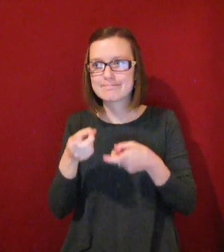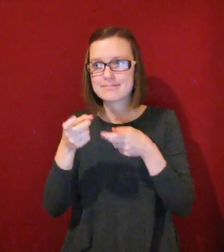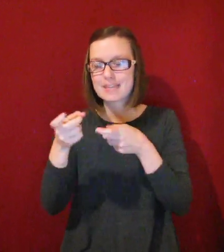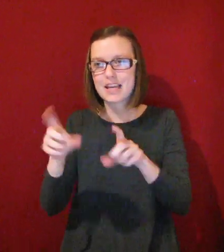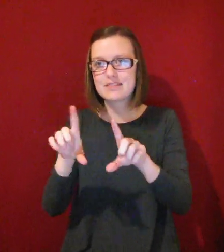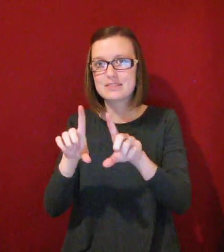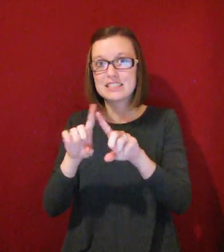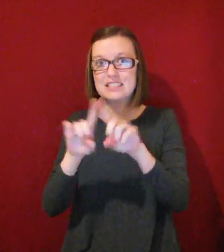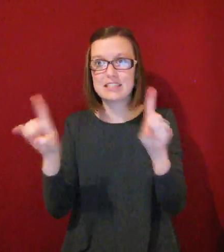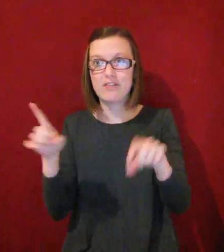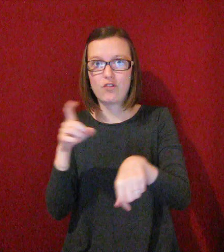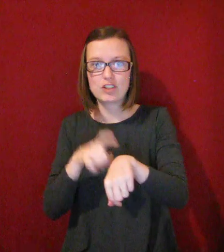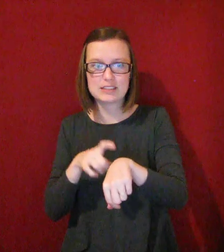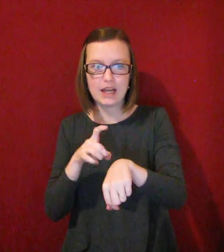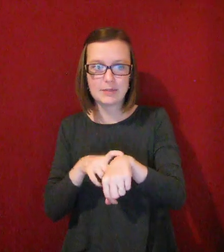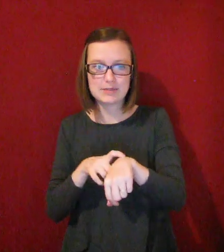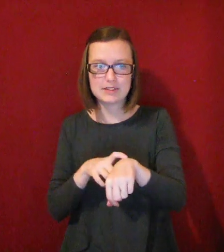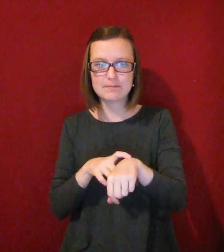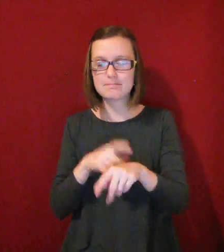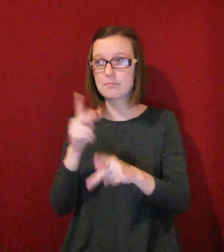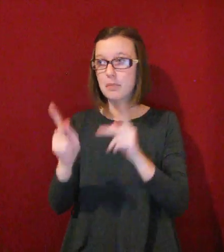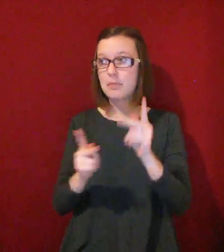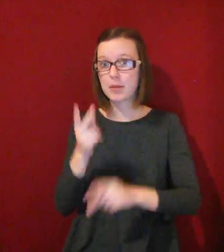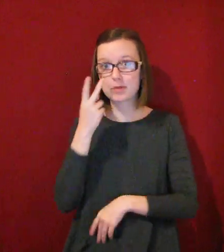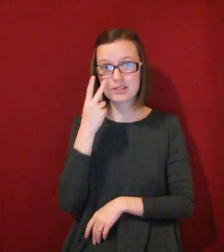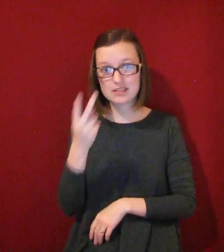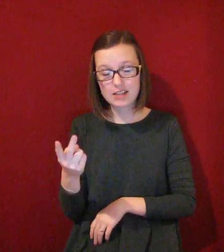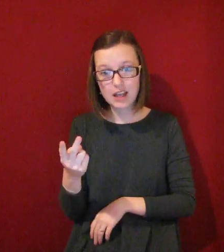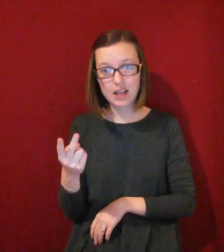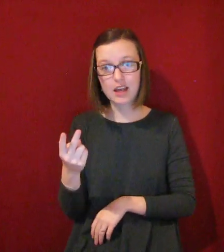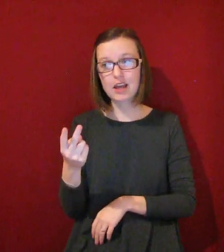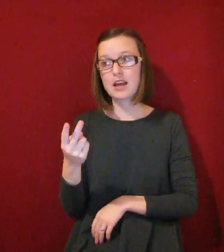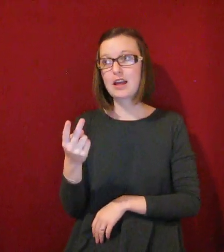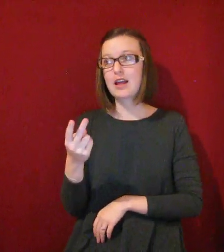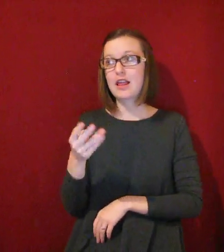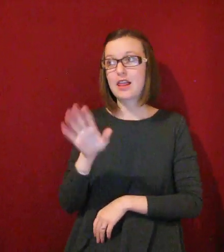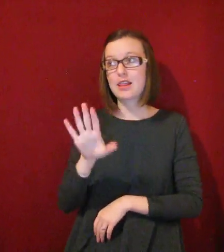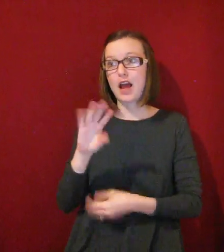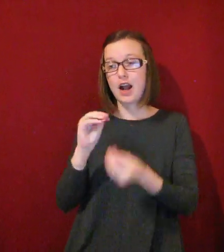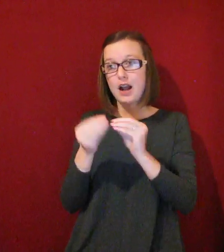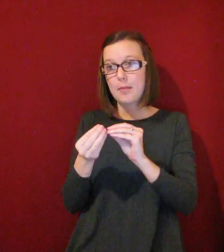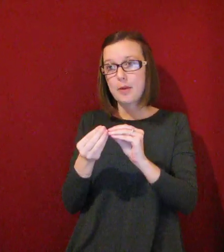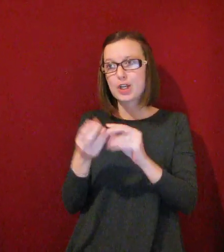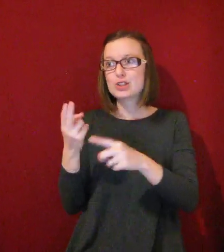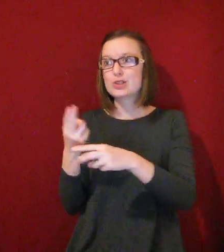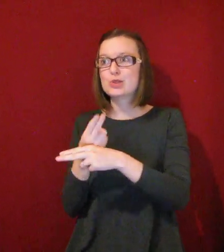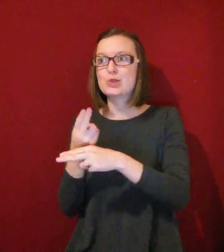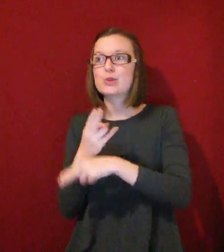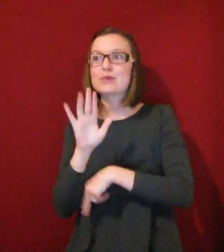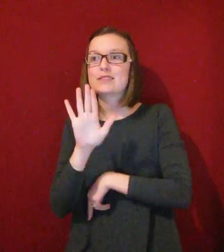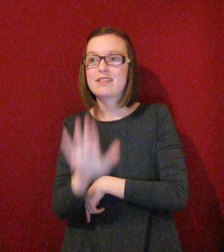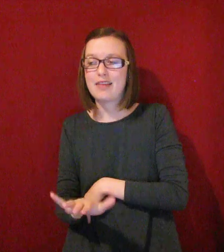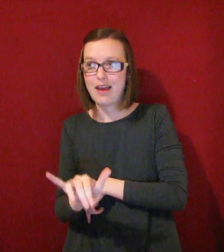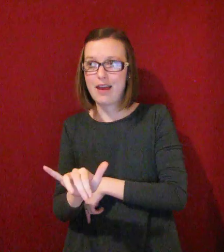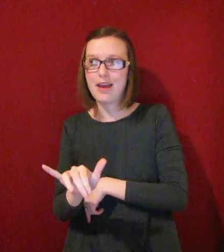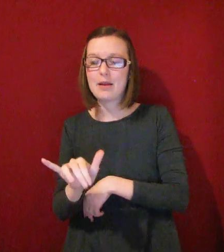can take that and use that, and there's no proof that we have that you did not receive that. So as far as security purposes, you get it 2